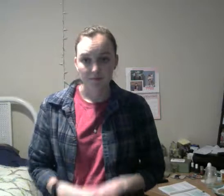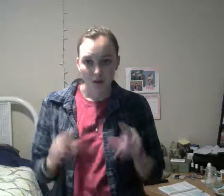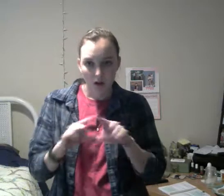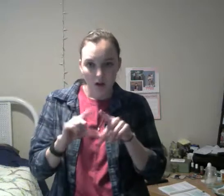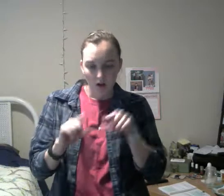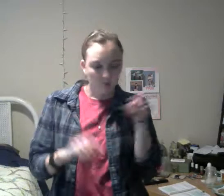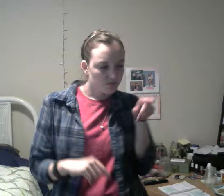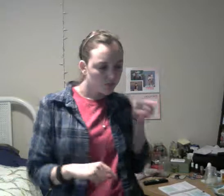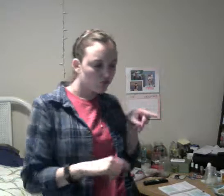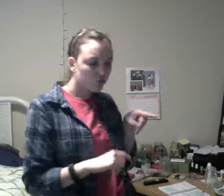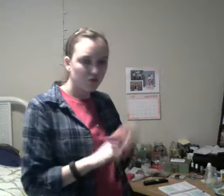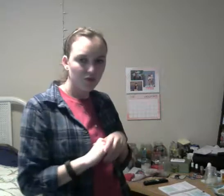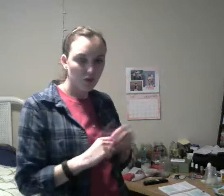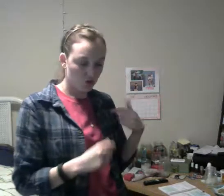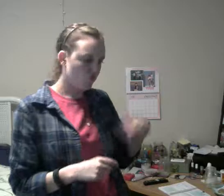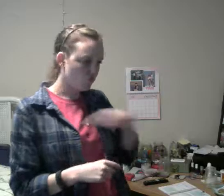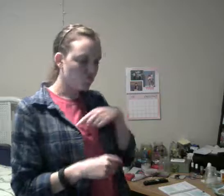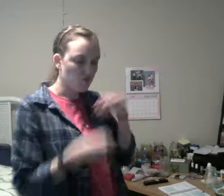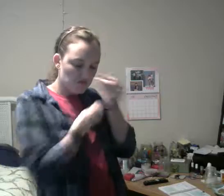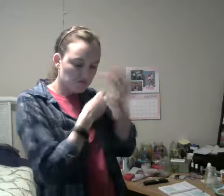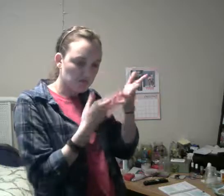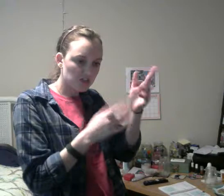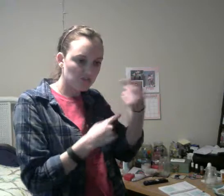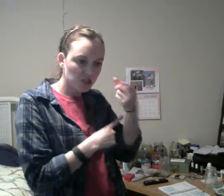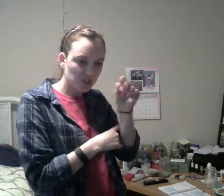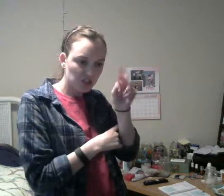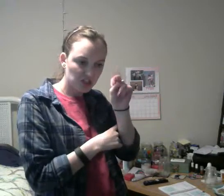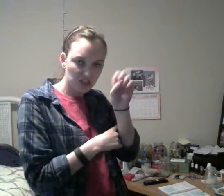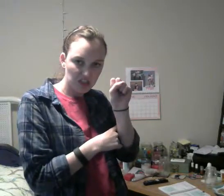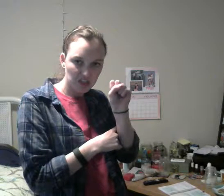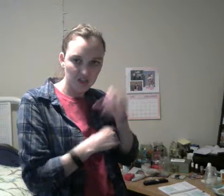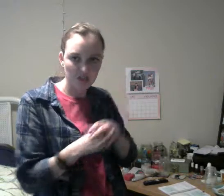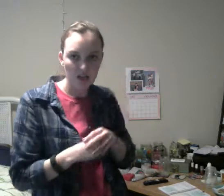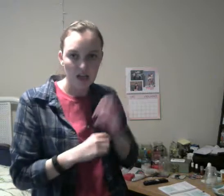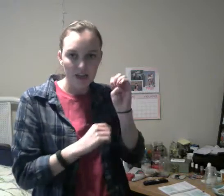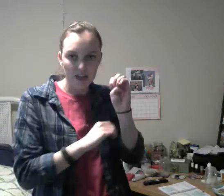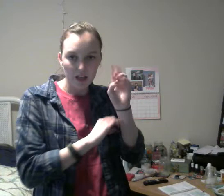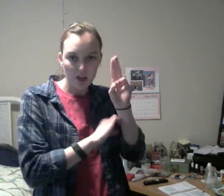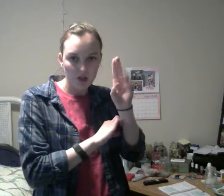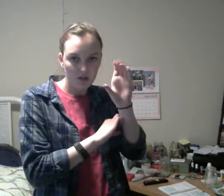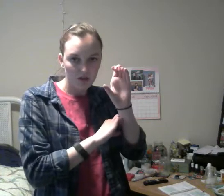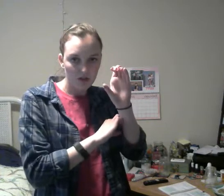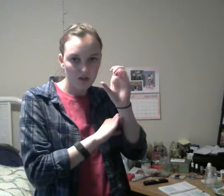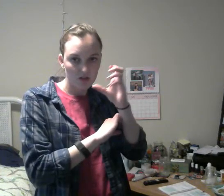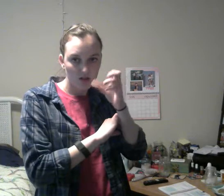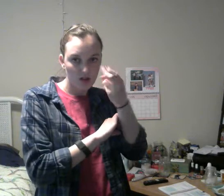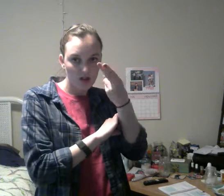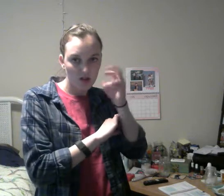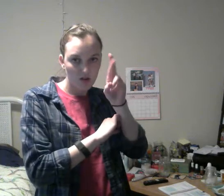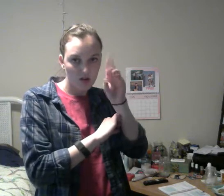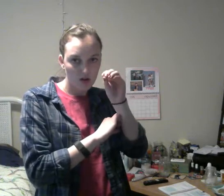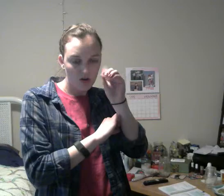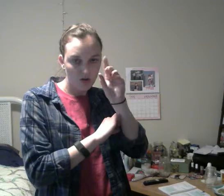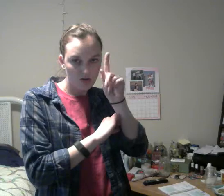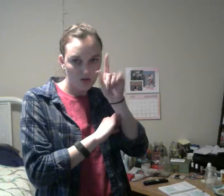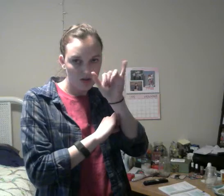how we actually express genes. This would be eukaryotic expression, so eukaryotic cells. So let's go to the